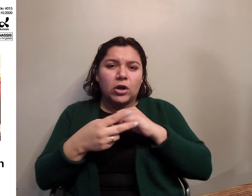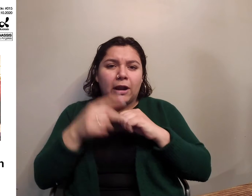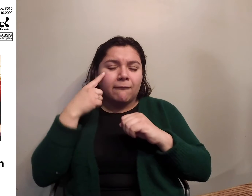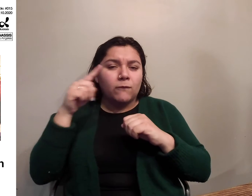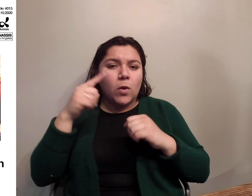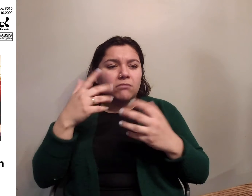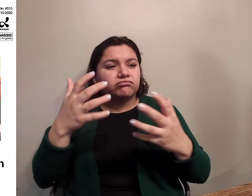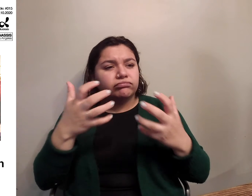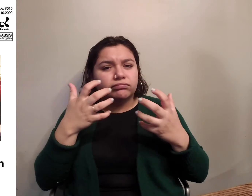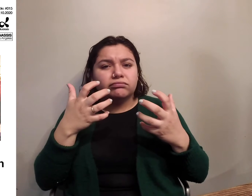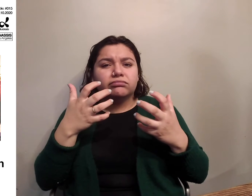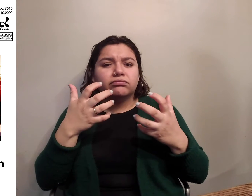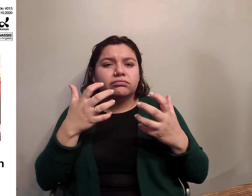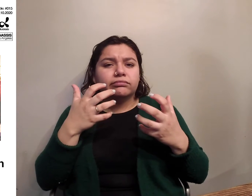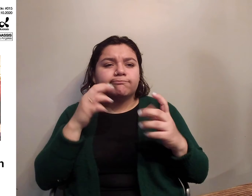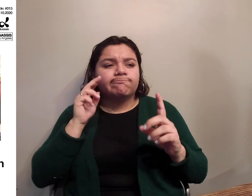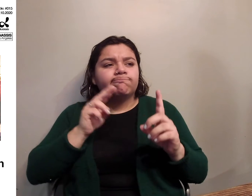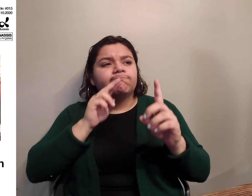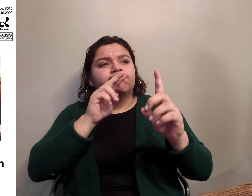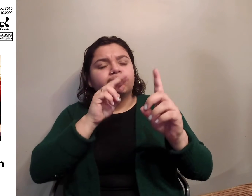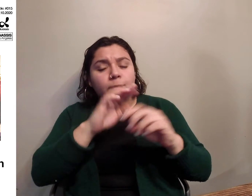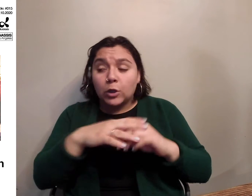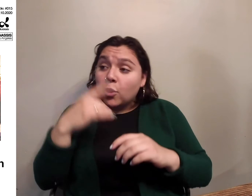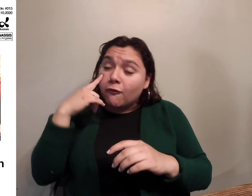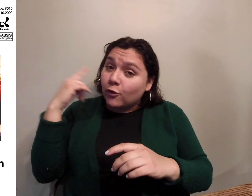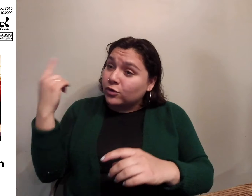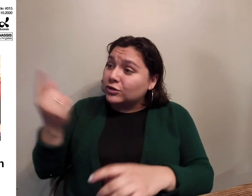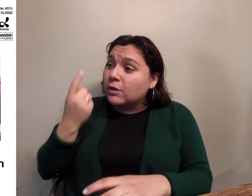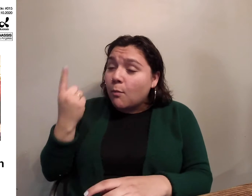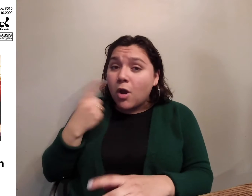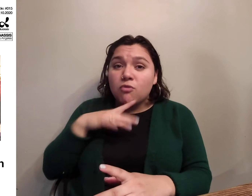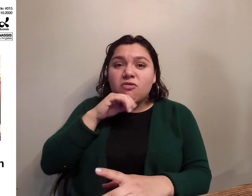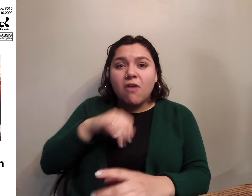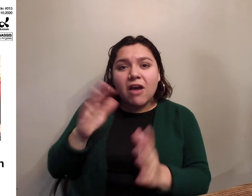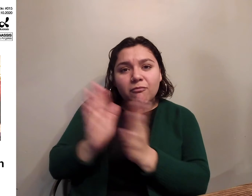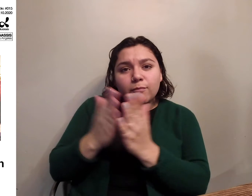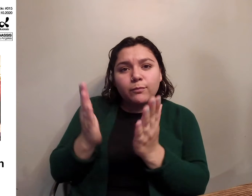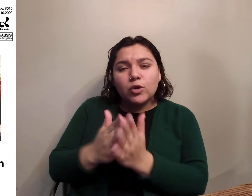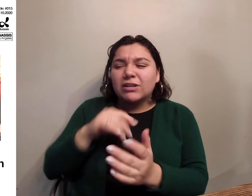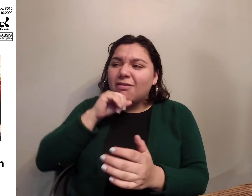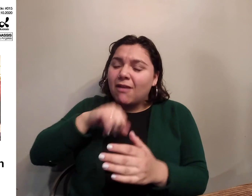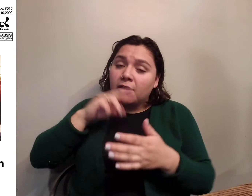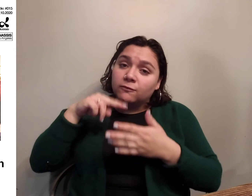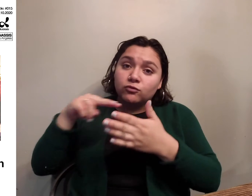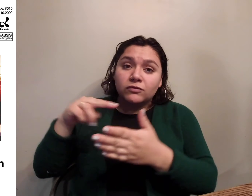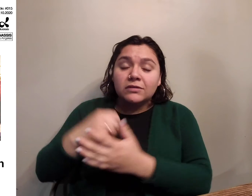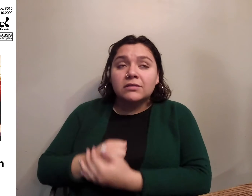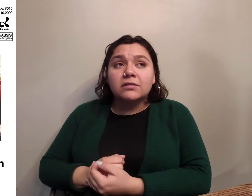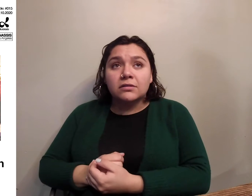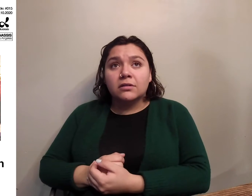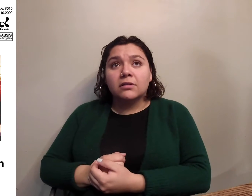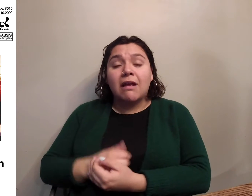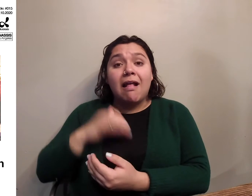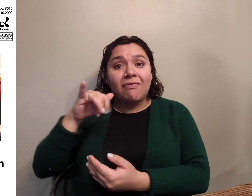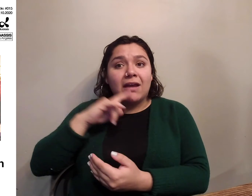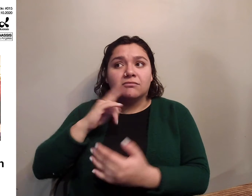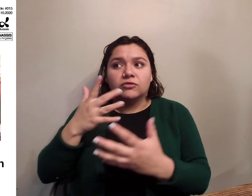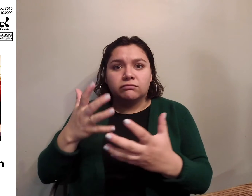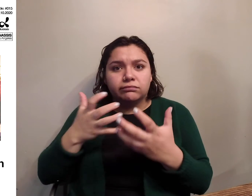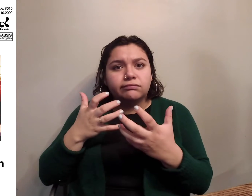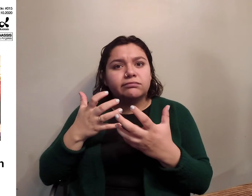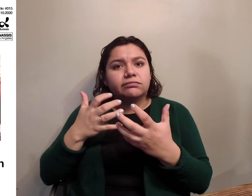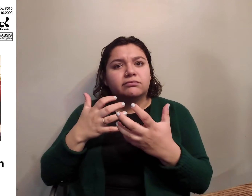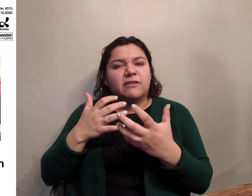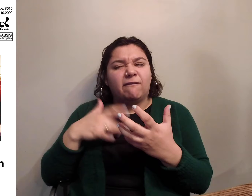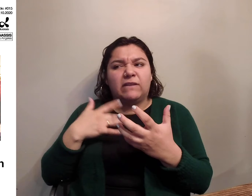For someone who loves books and loves to read, it is longing and regret,